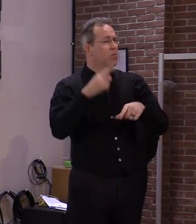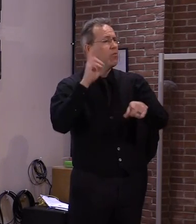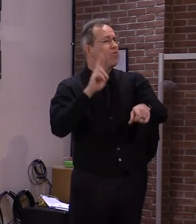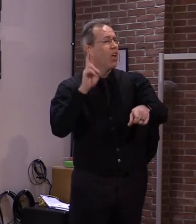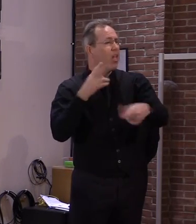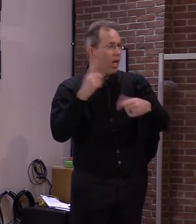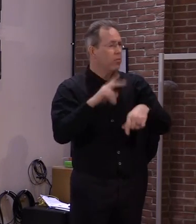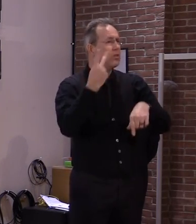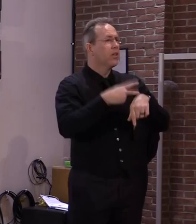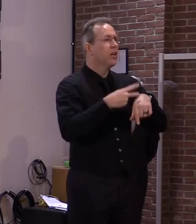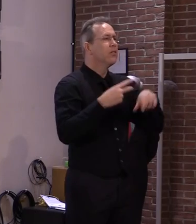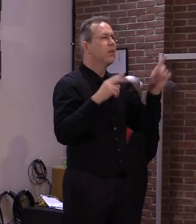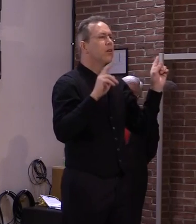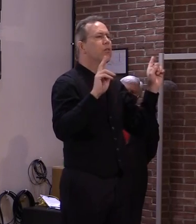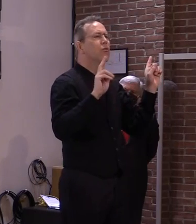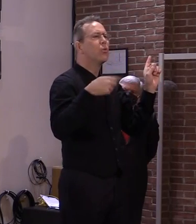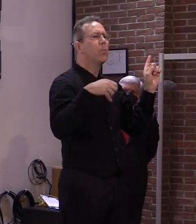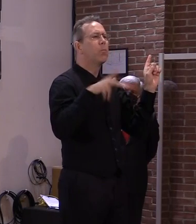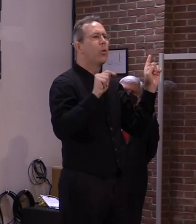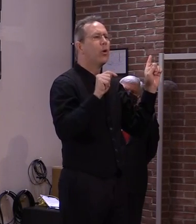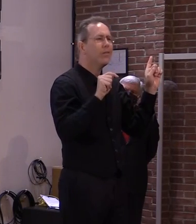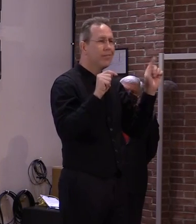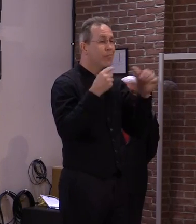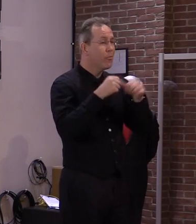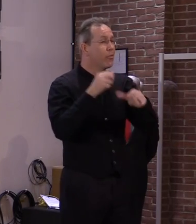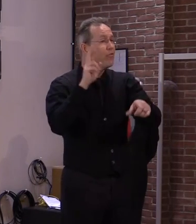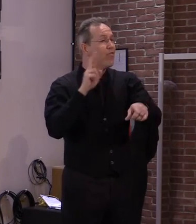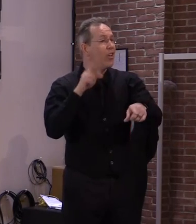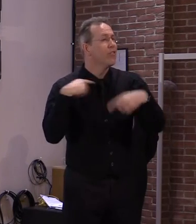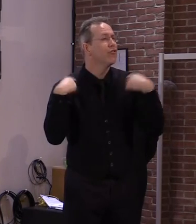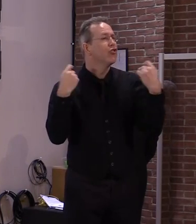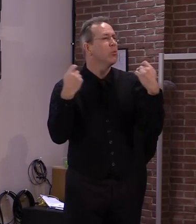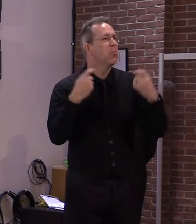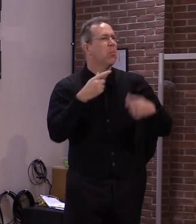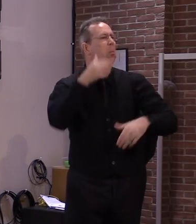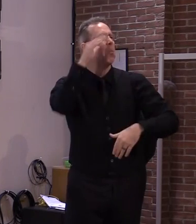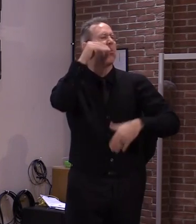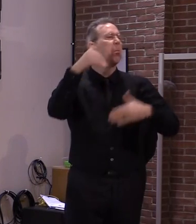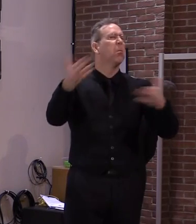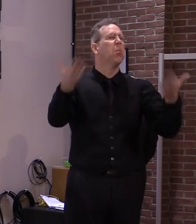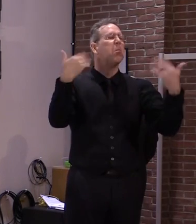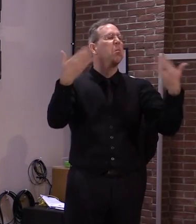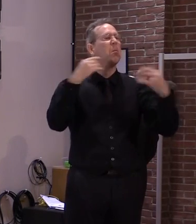action. And this, I'm not sure that they actually took action or just served